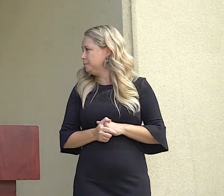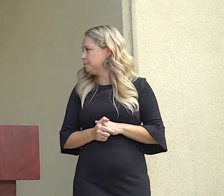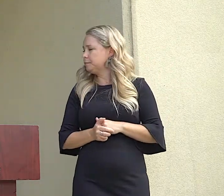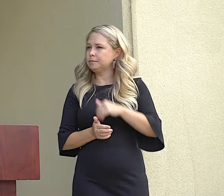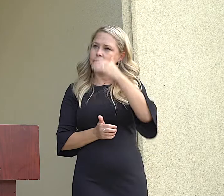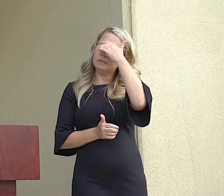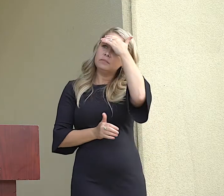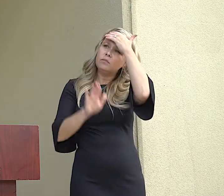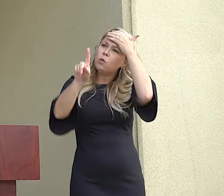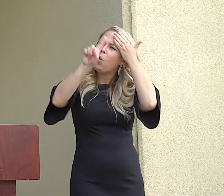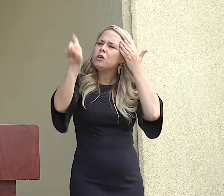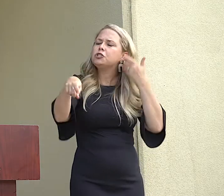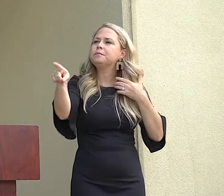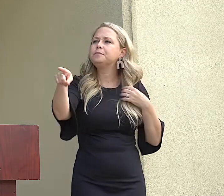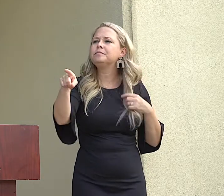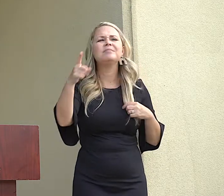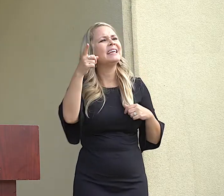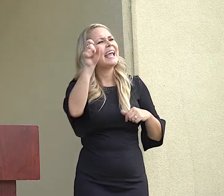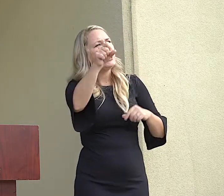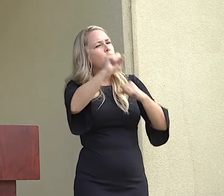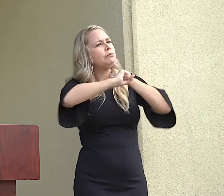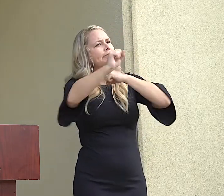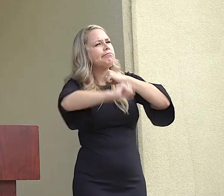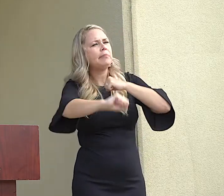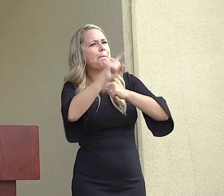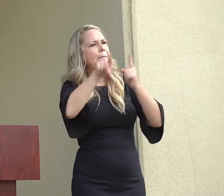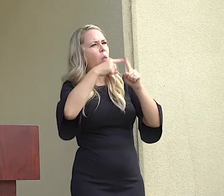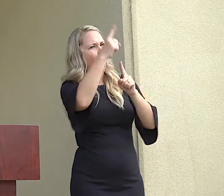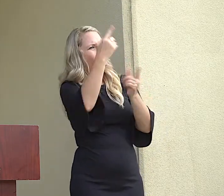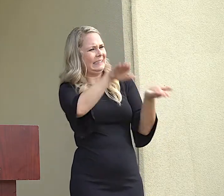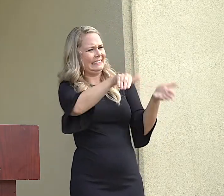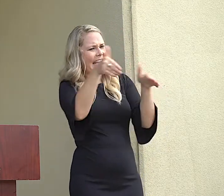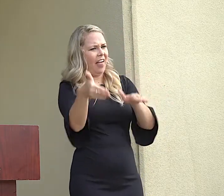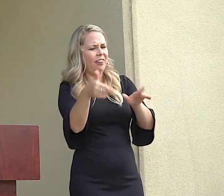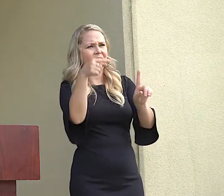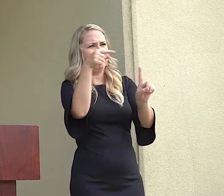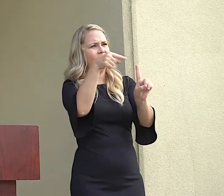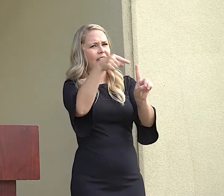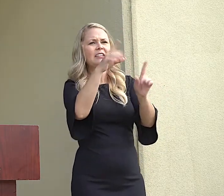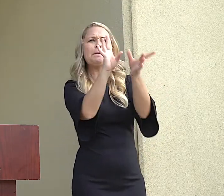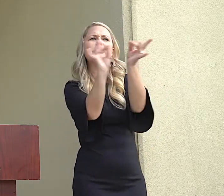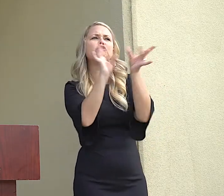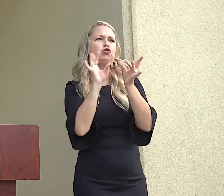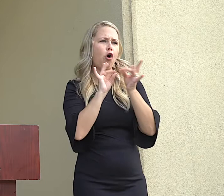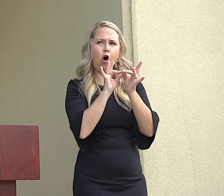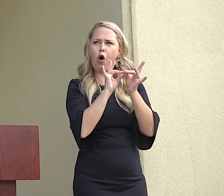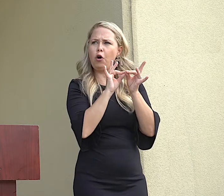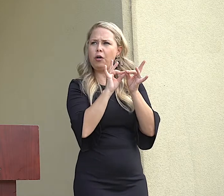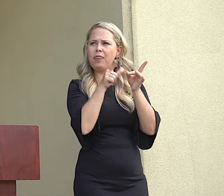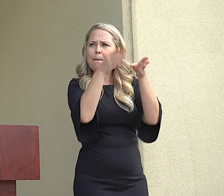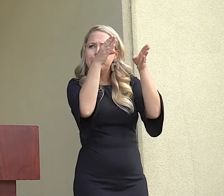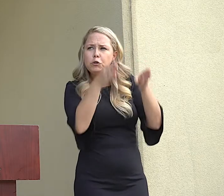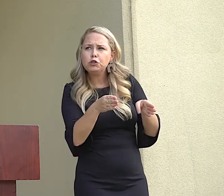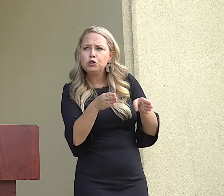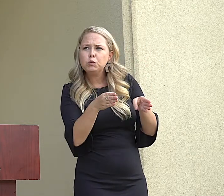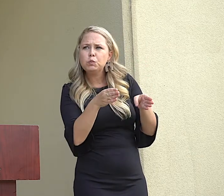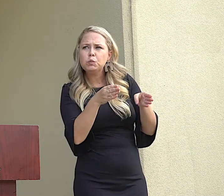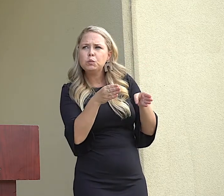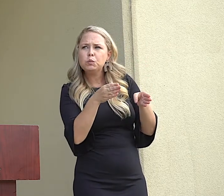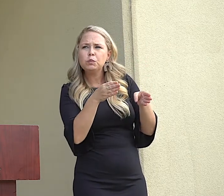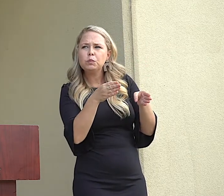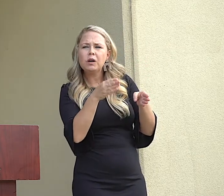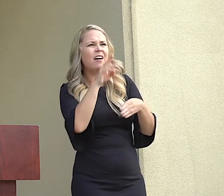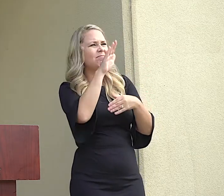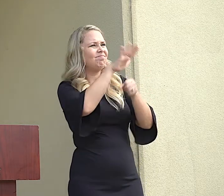And the question? And just if you can elaborate on that one death, there's been talk that the person was in the coastal Oaks